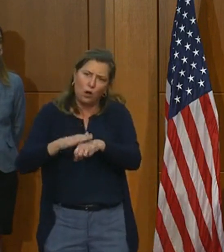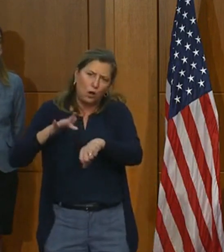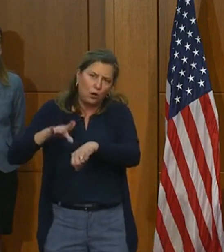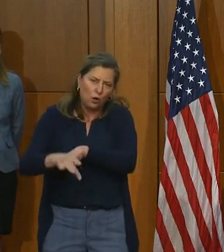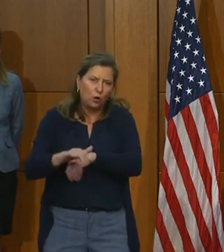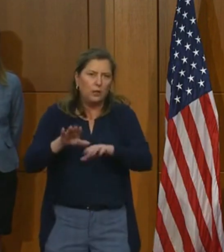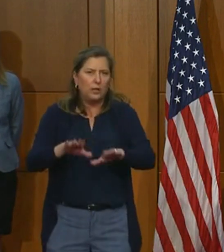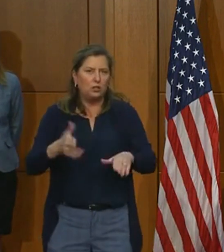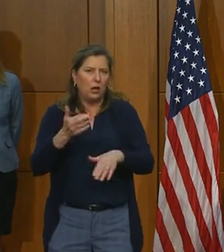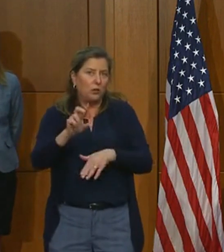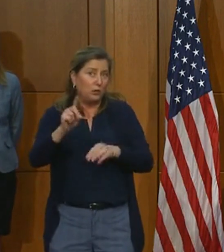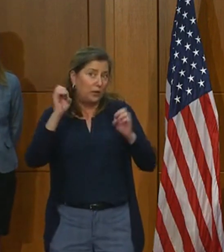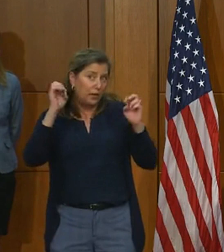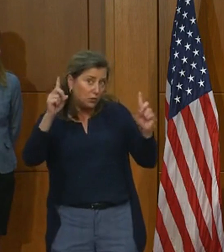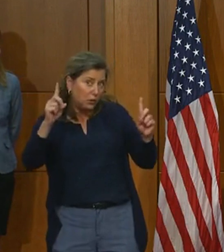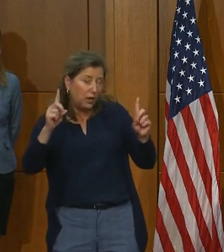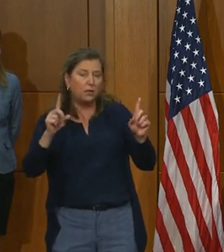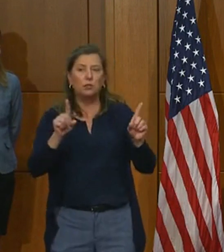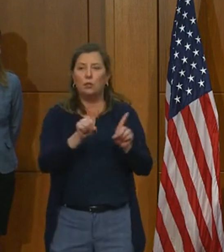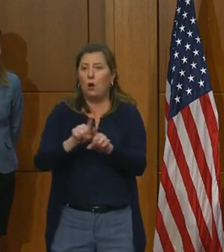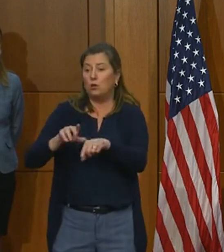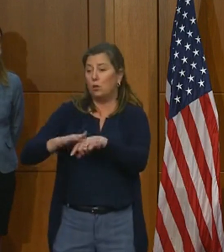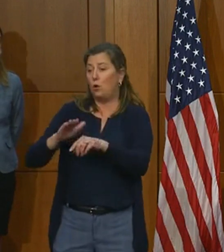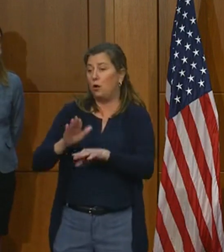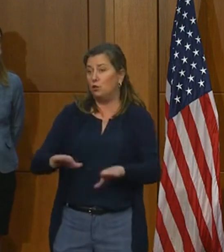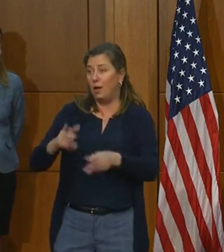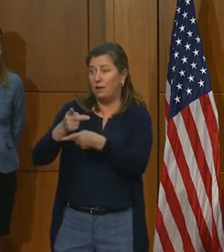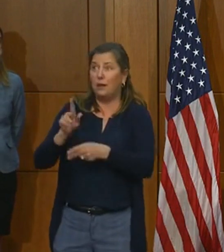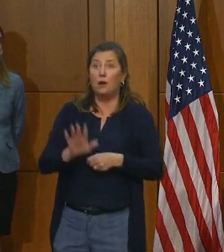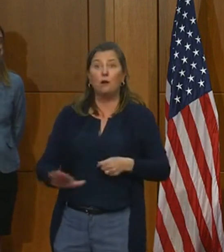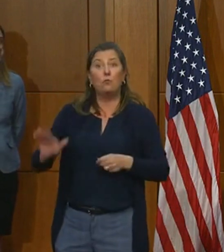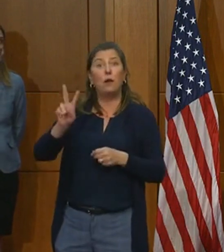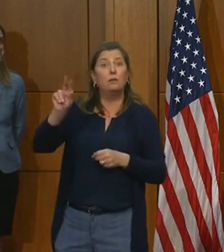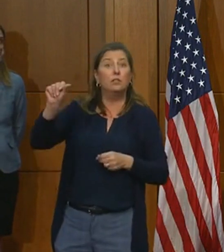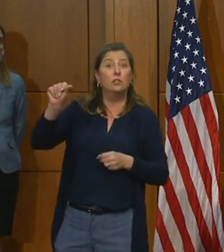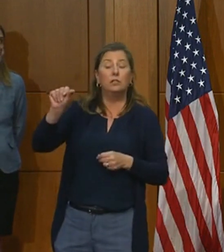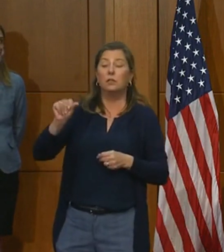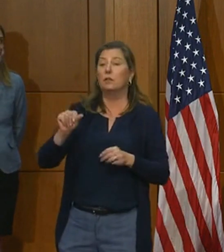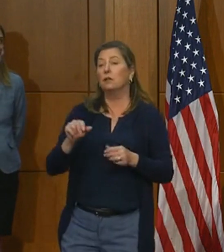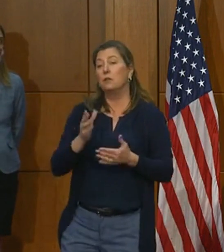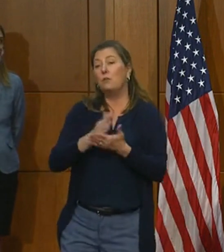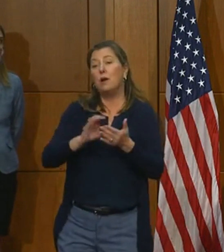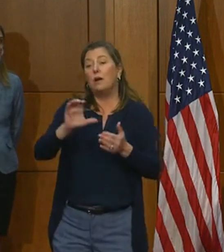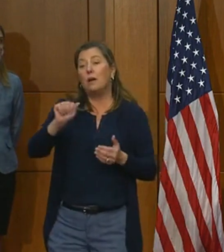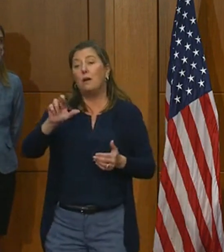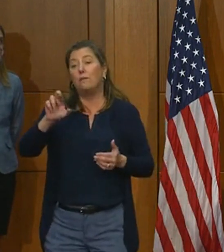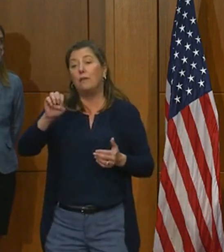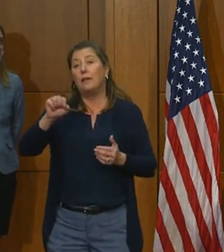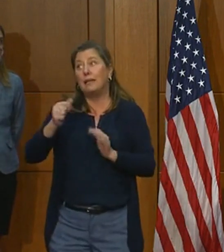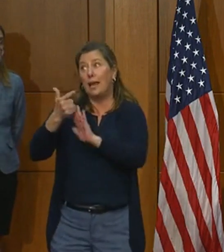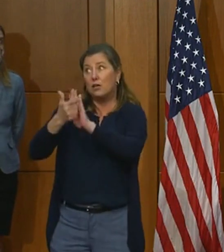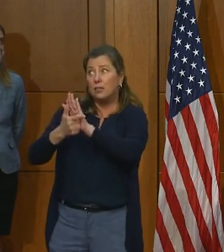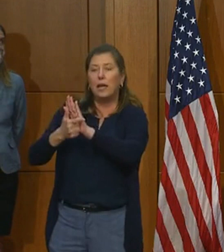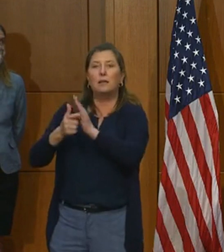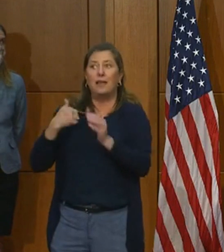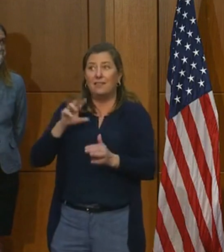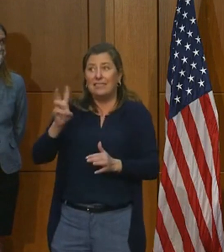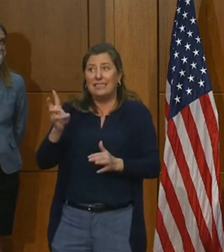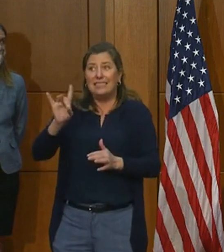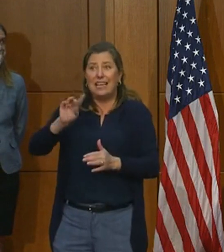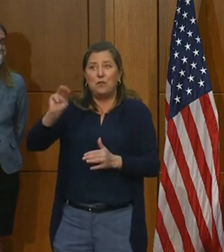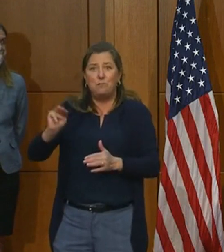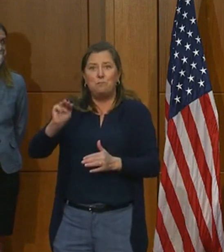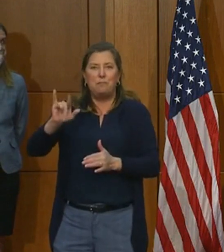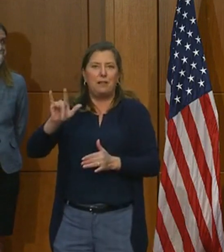education and also on child care throughout Virginia. And part of the CARES Act is $68 million that